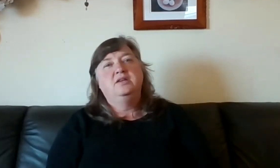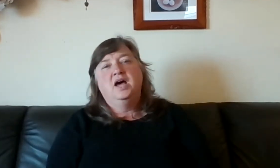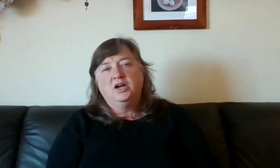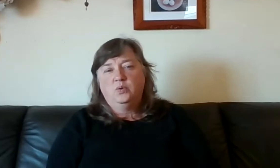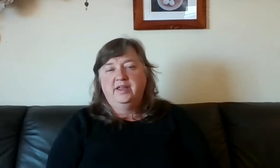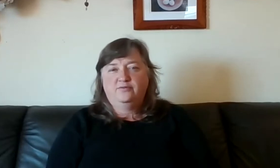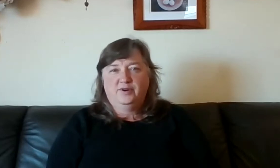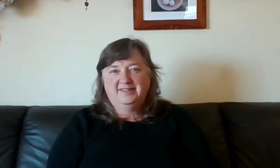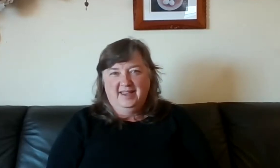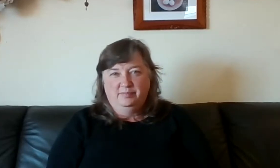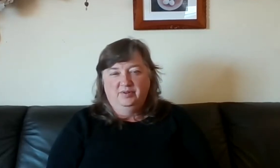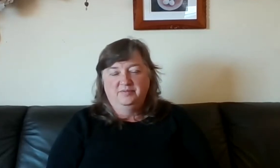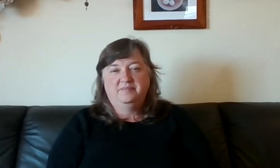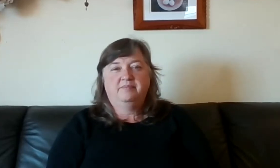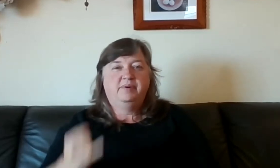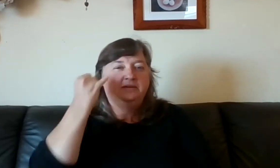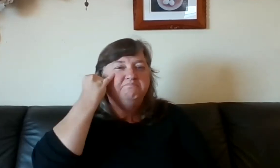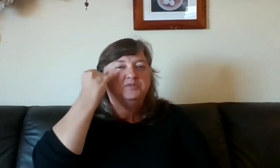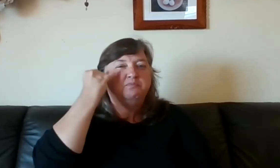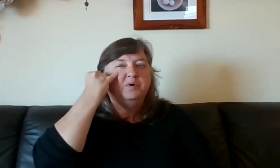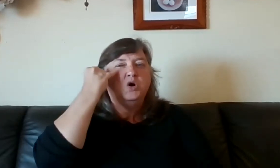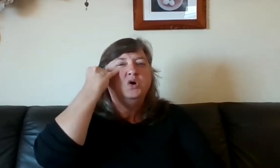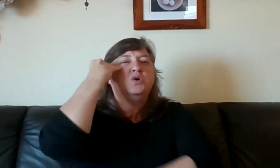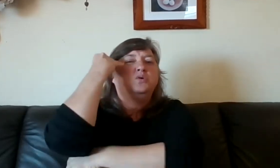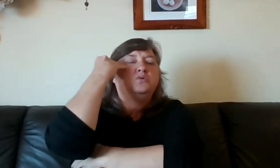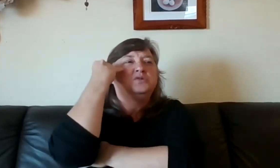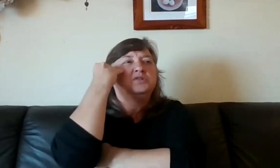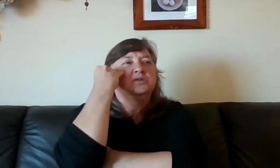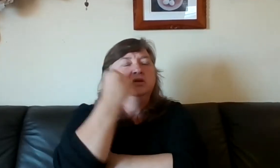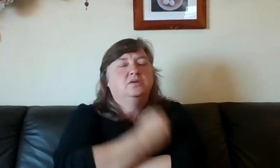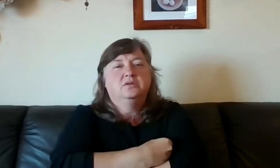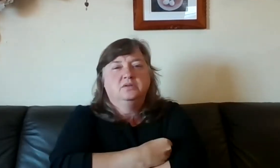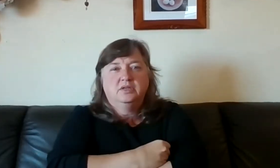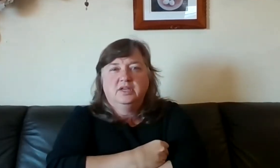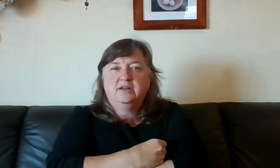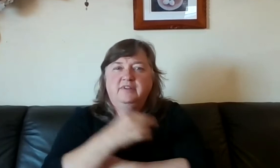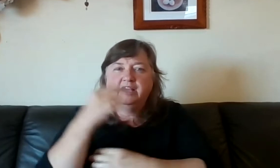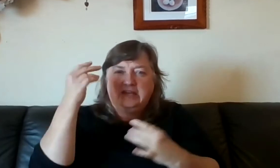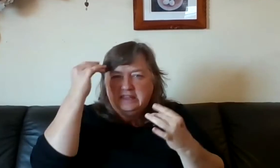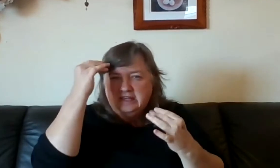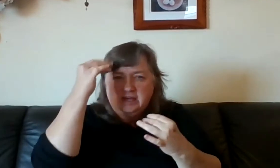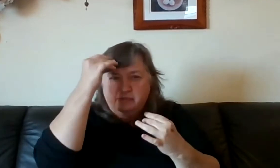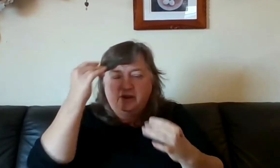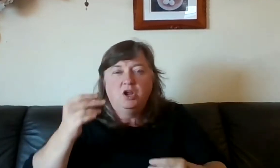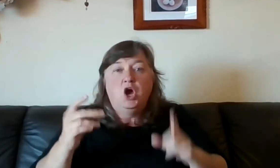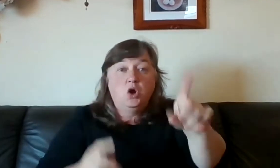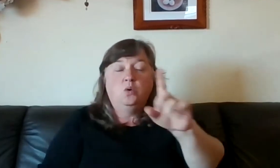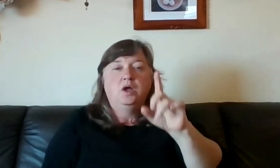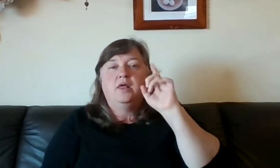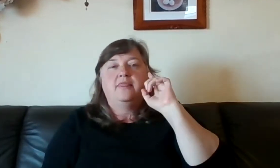Not quite for example, but suppose, kind of like thinking about, oh,